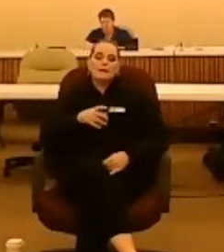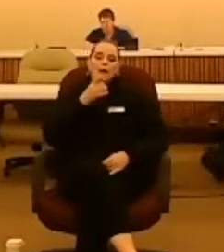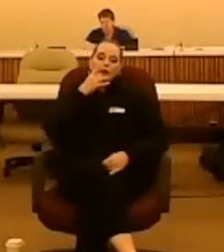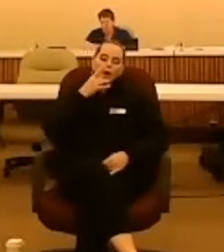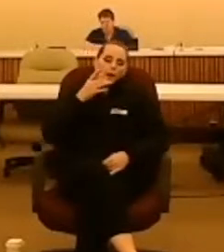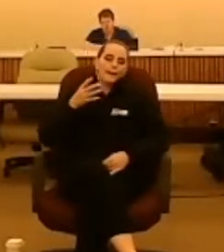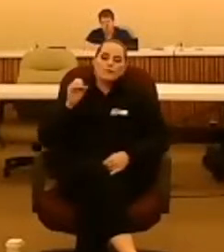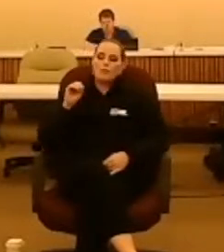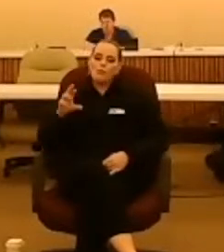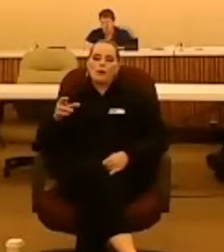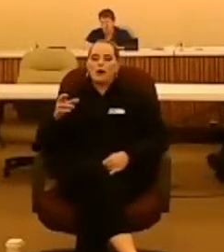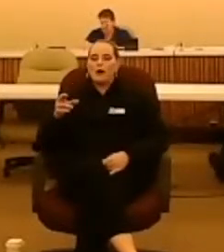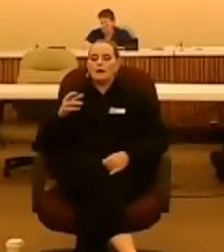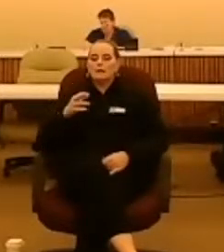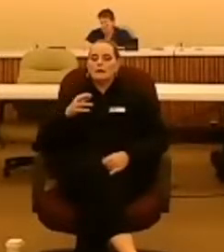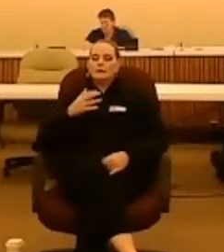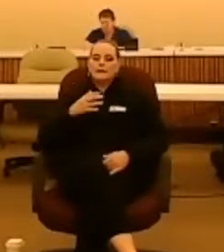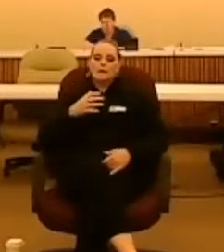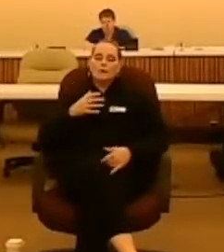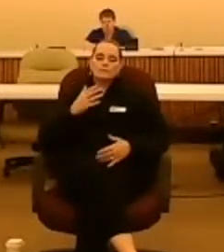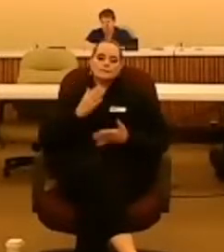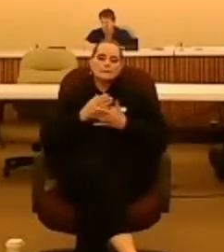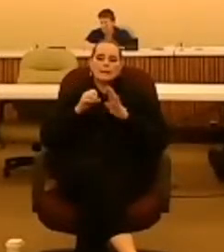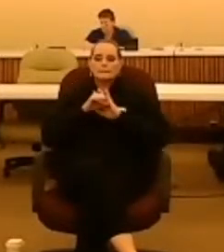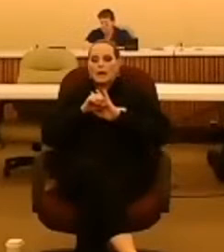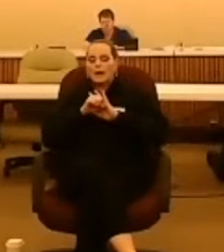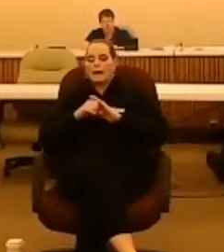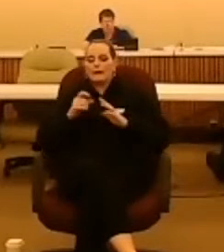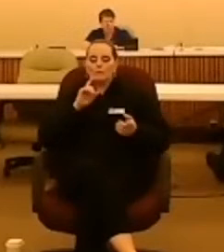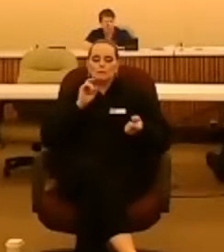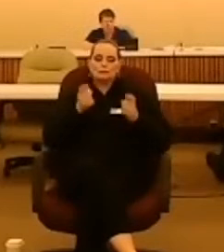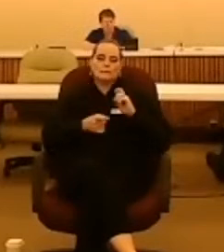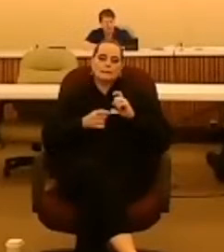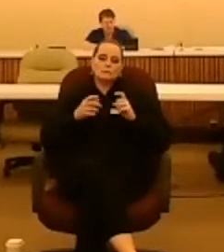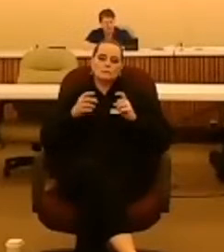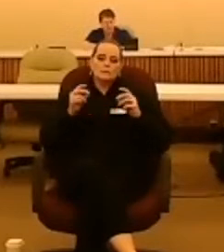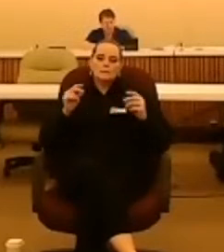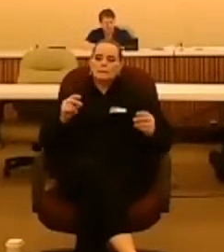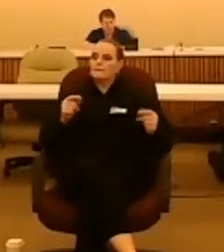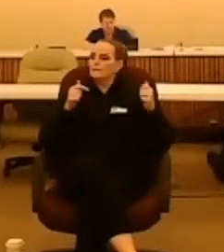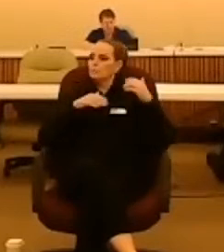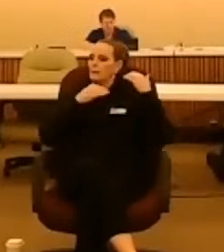light or stop signs or change in speed limits or anything like that.